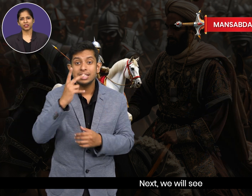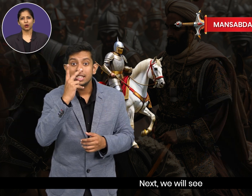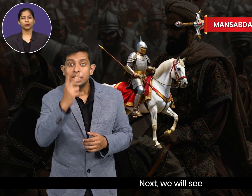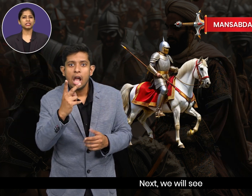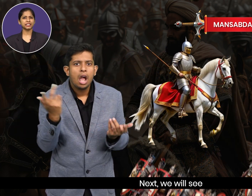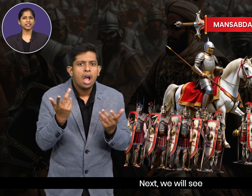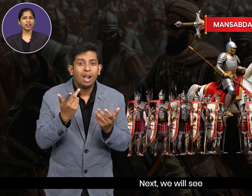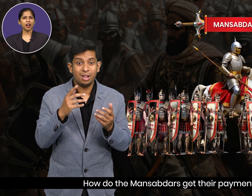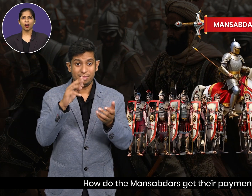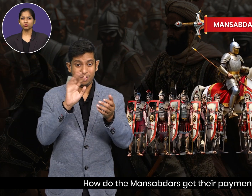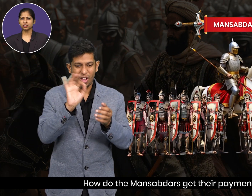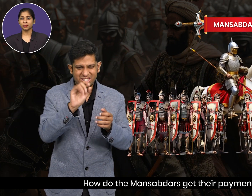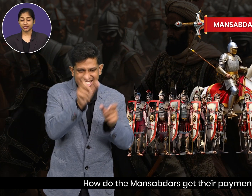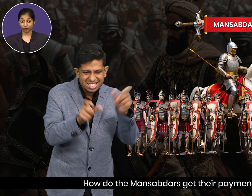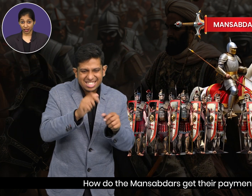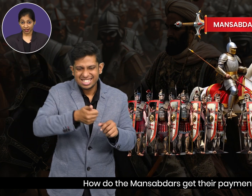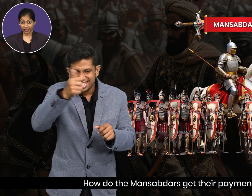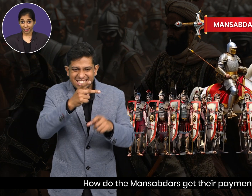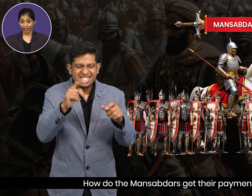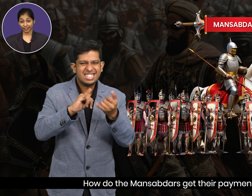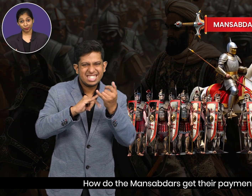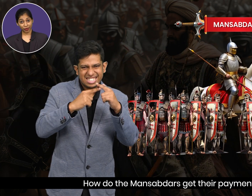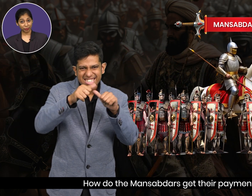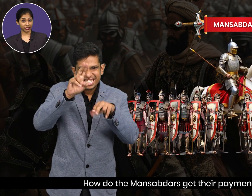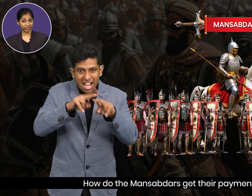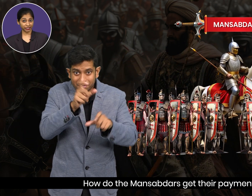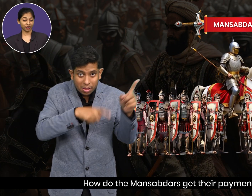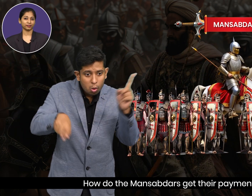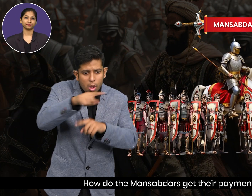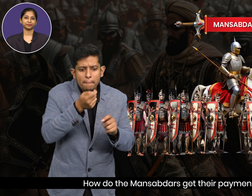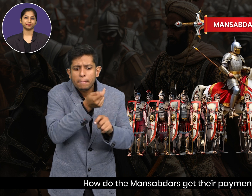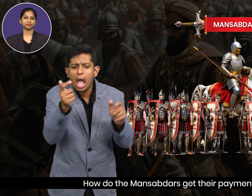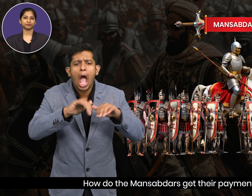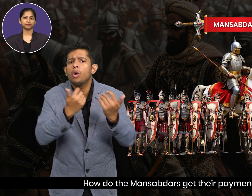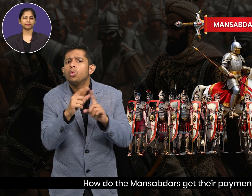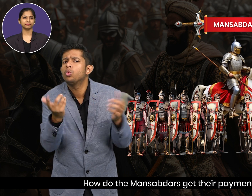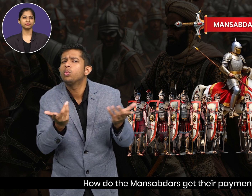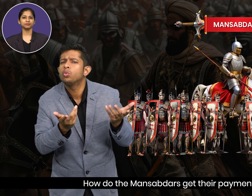Next, we will see how do the Mansabdars get their payment.